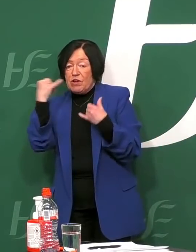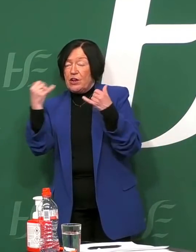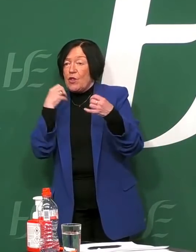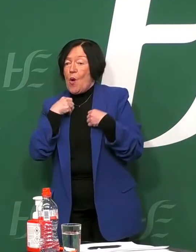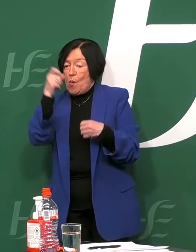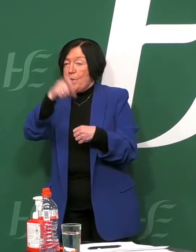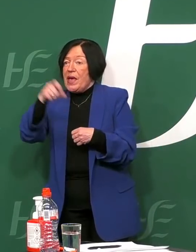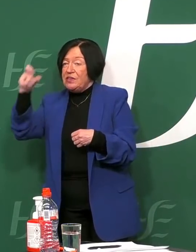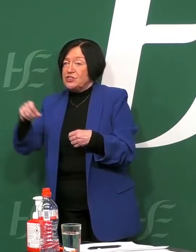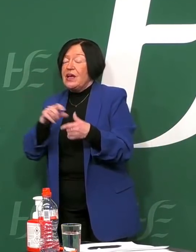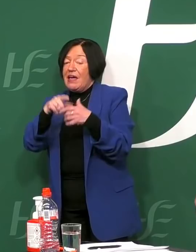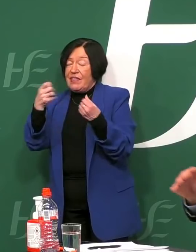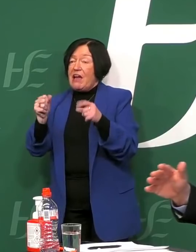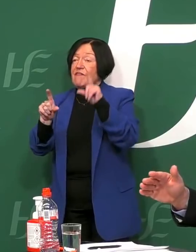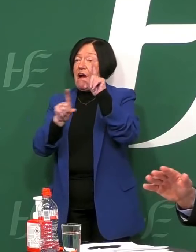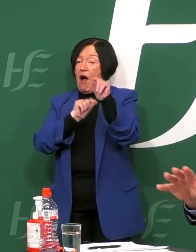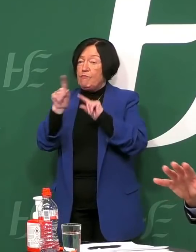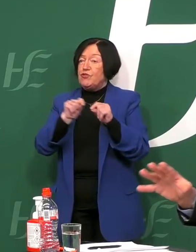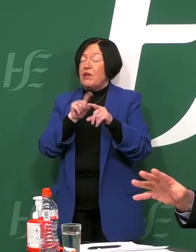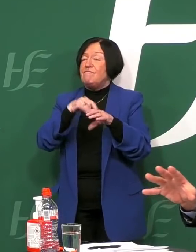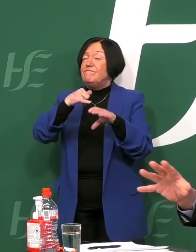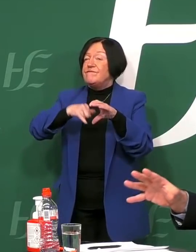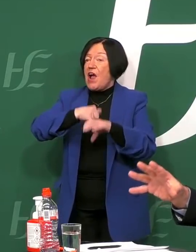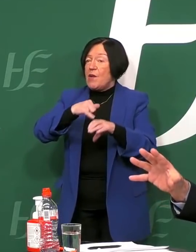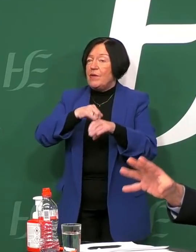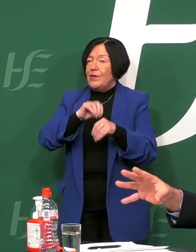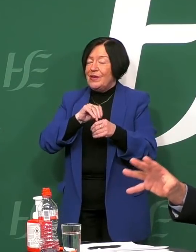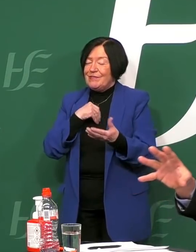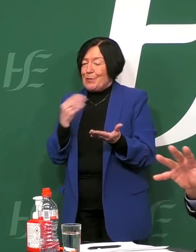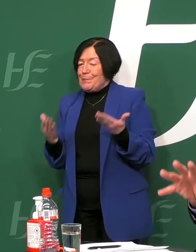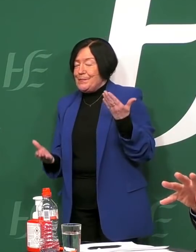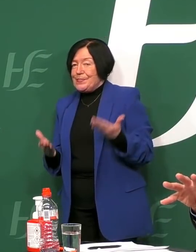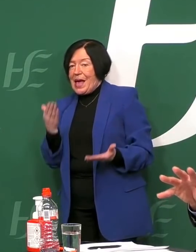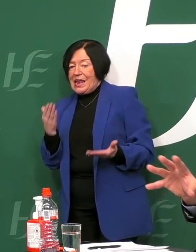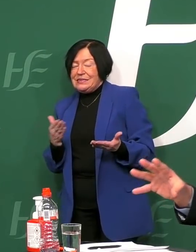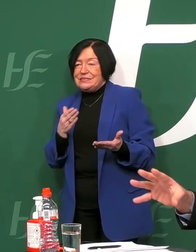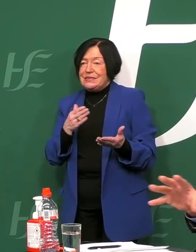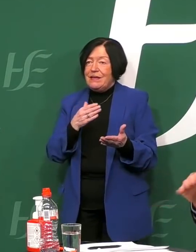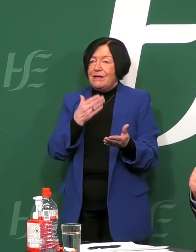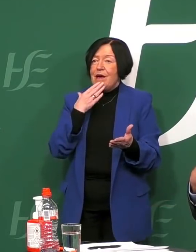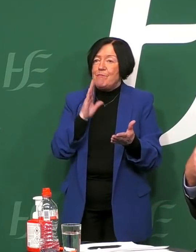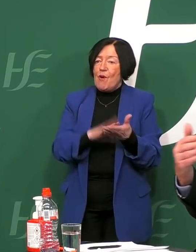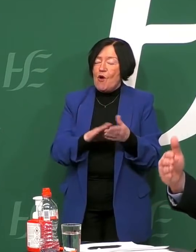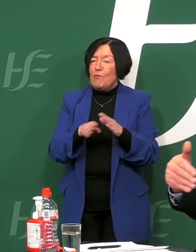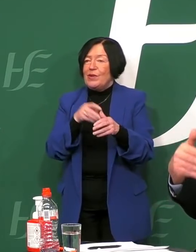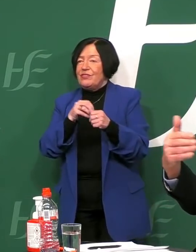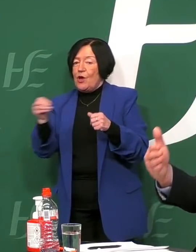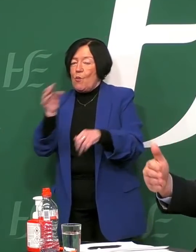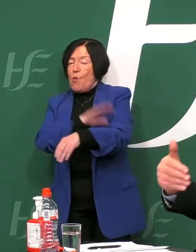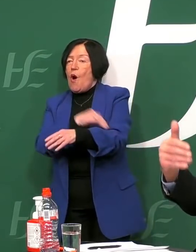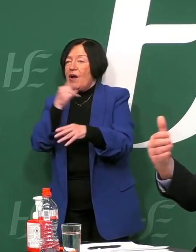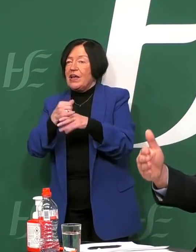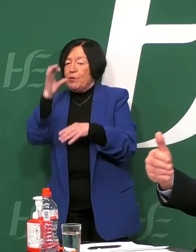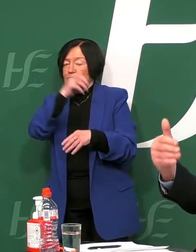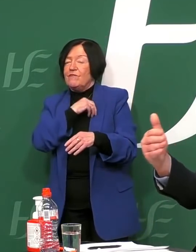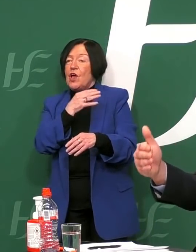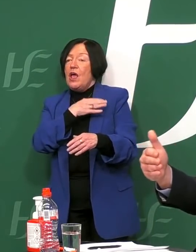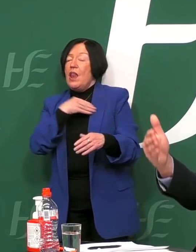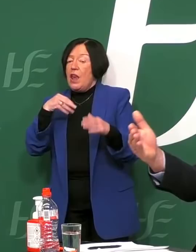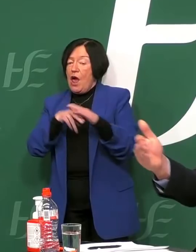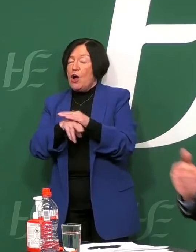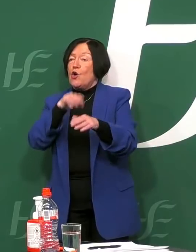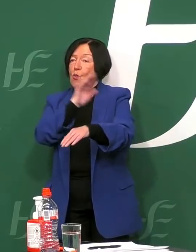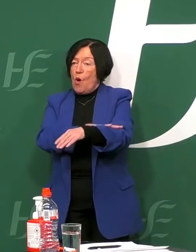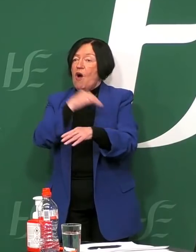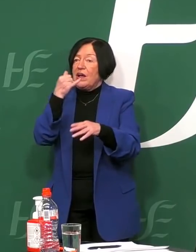people have an option on pharmacy. So, we have to balance off the appointments alongside the walk-ins, and clearly we will look to have longer walk-ins